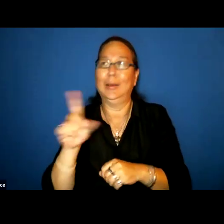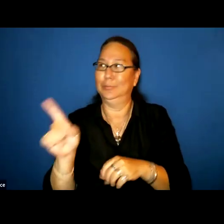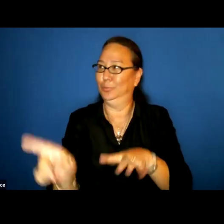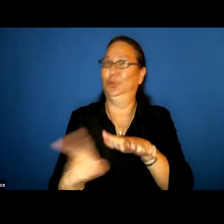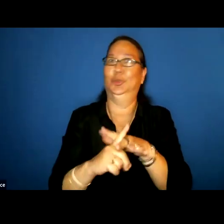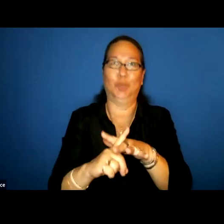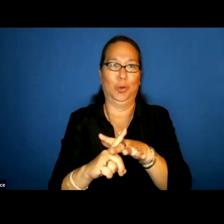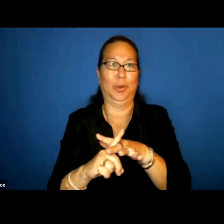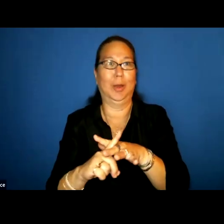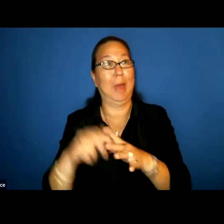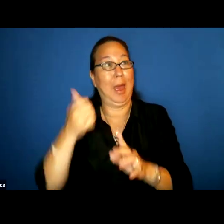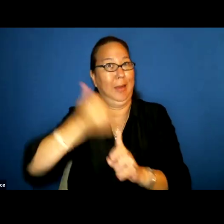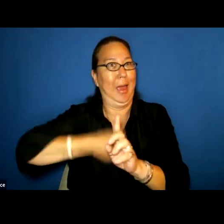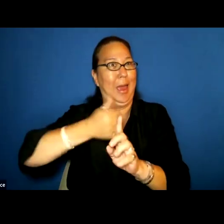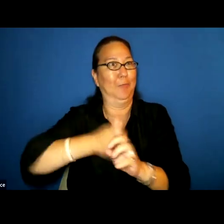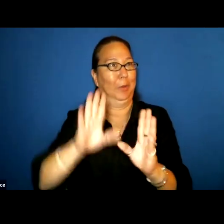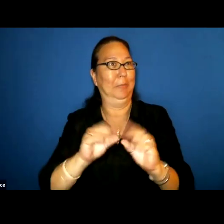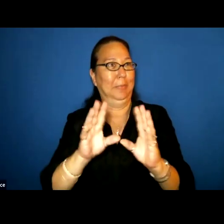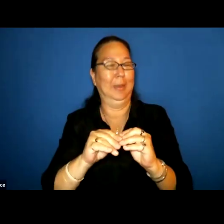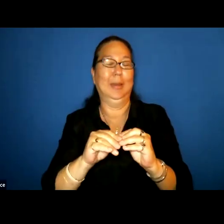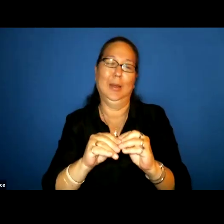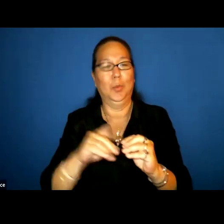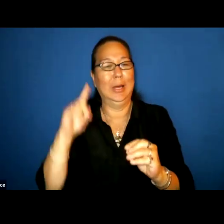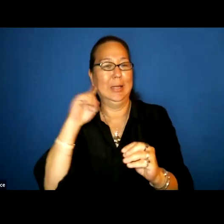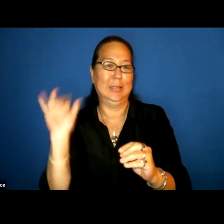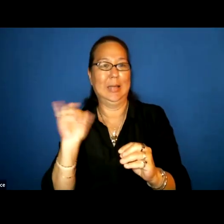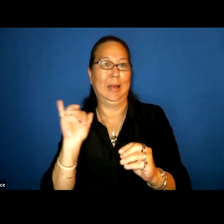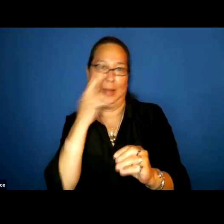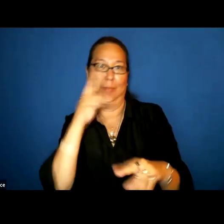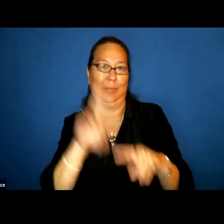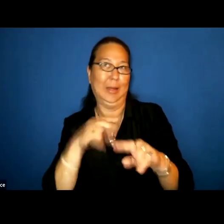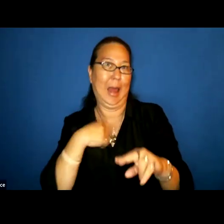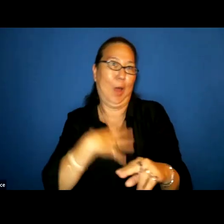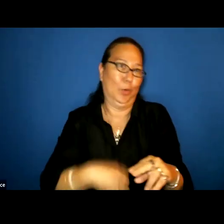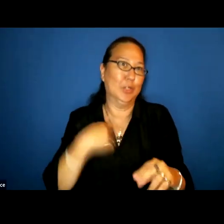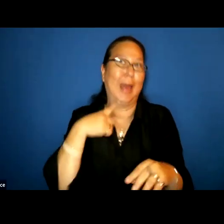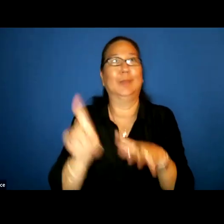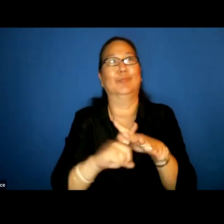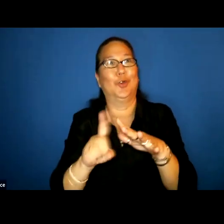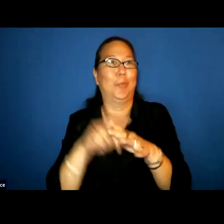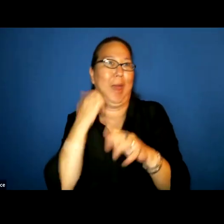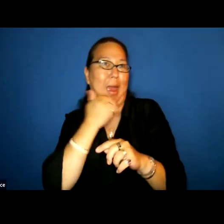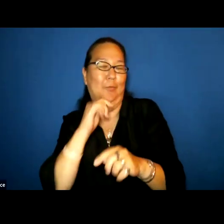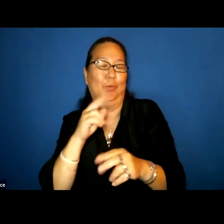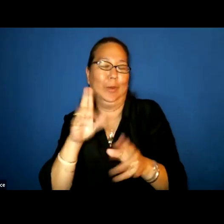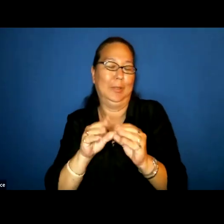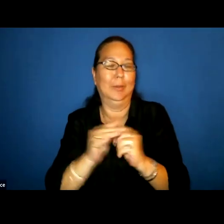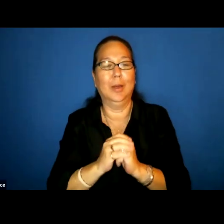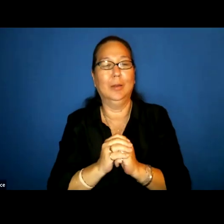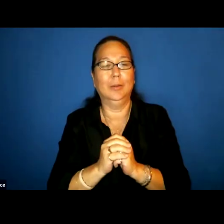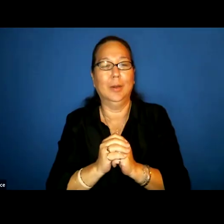the first one. I thought, oh, that actually sounds kind of fun. I wish. And I hope to be back many more times this school year